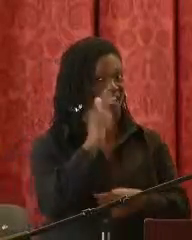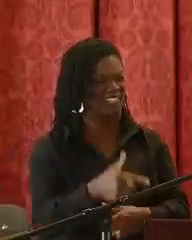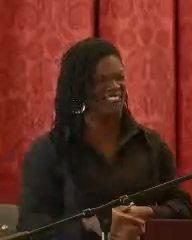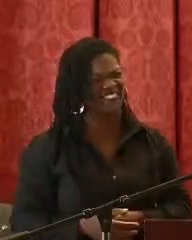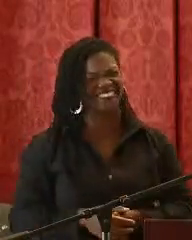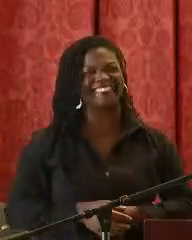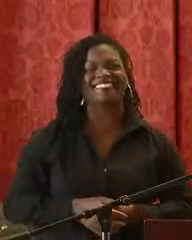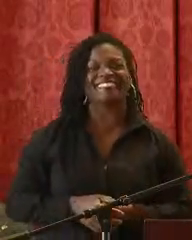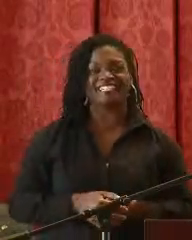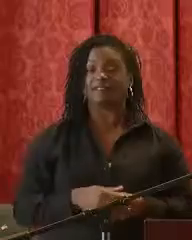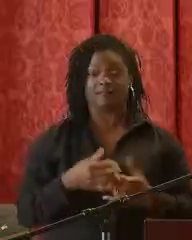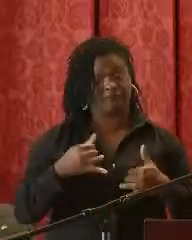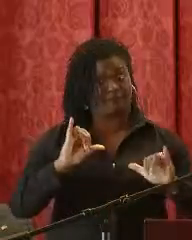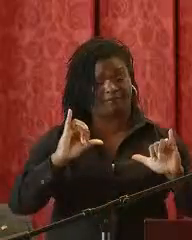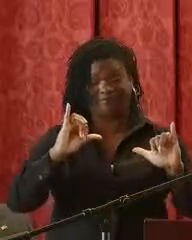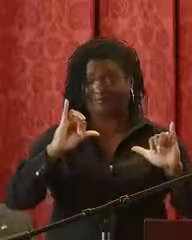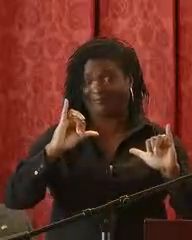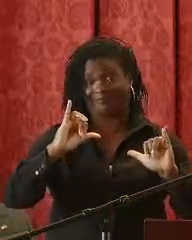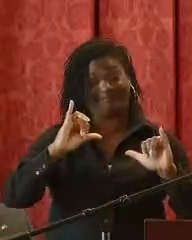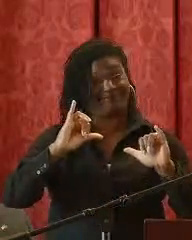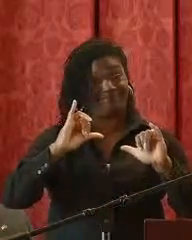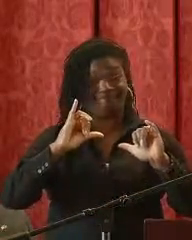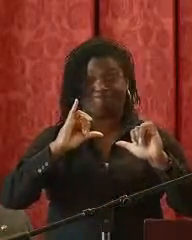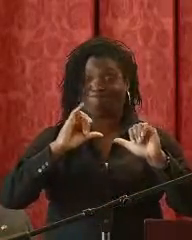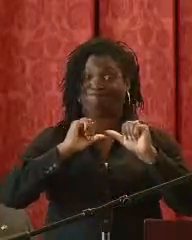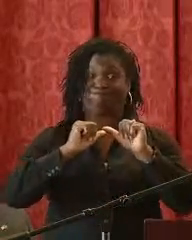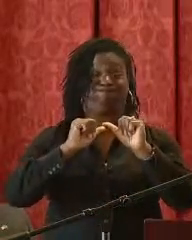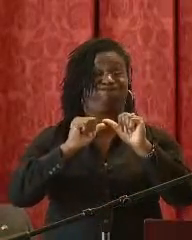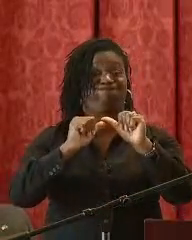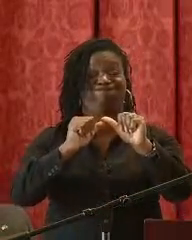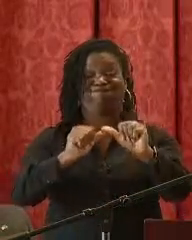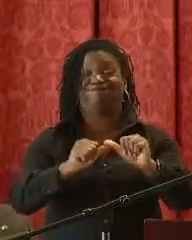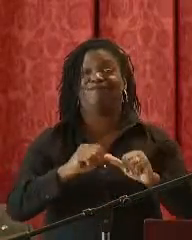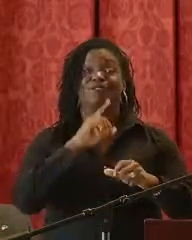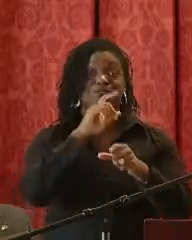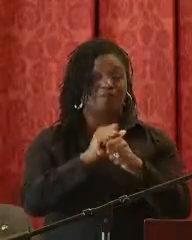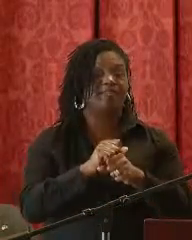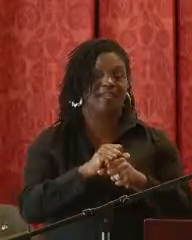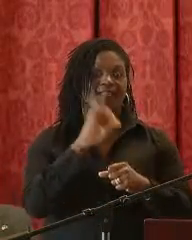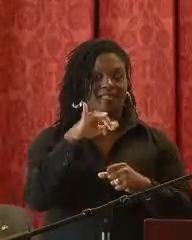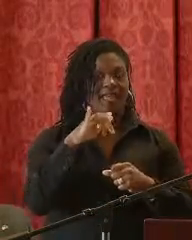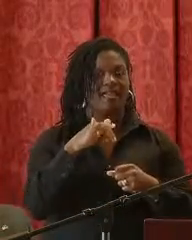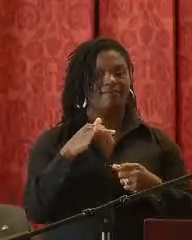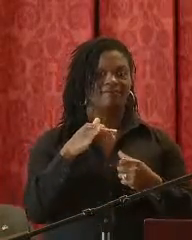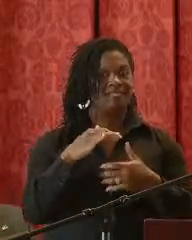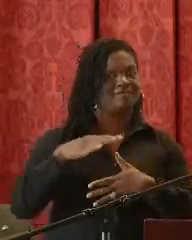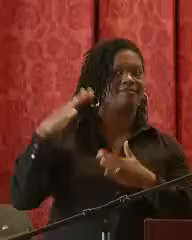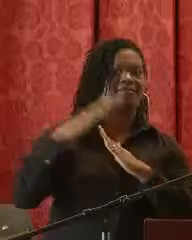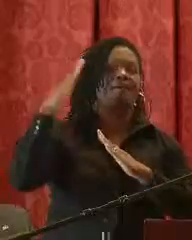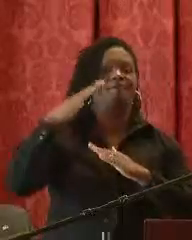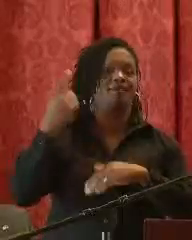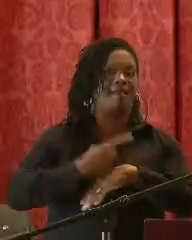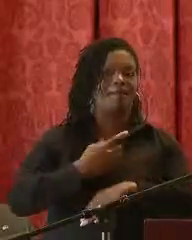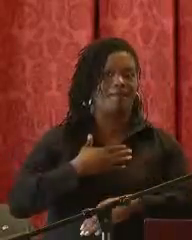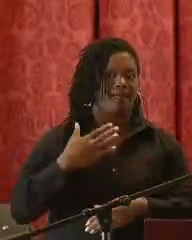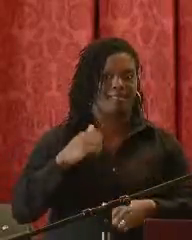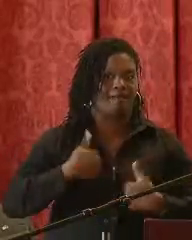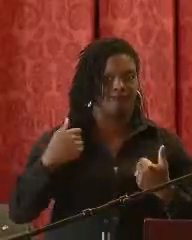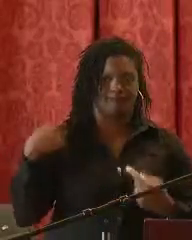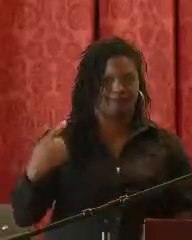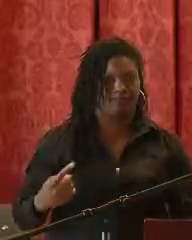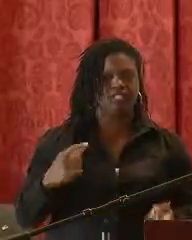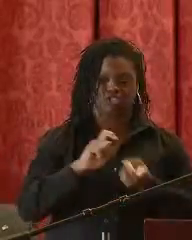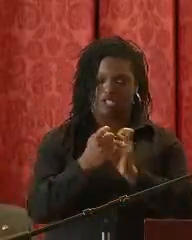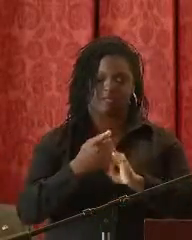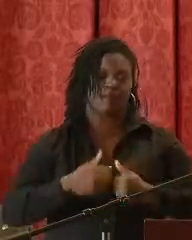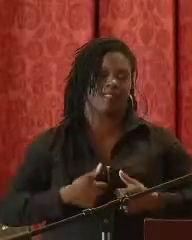I'm still trooping along. And I really do think it's the best day of my life. It's really changed who I was. It's changed my passion. I had